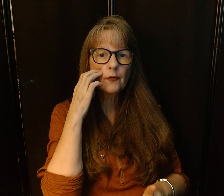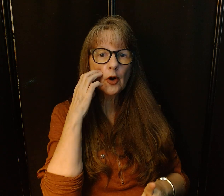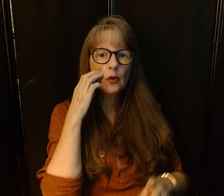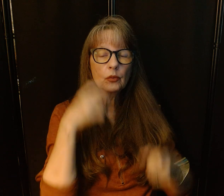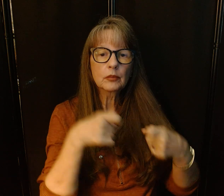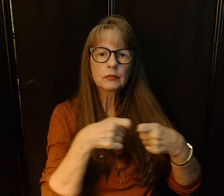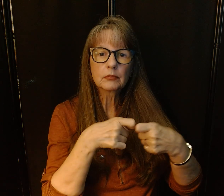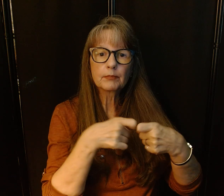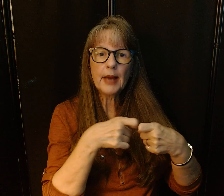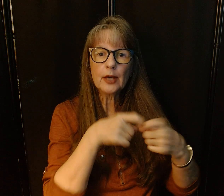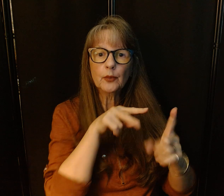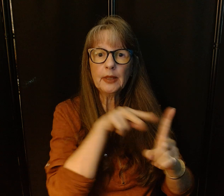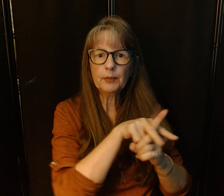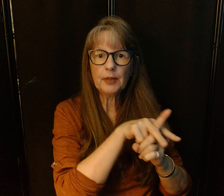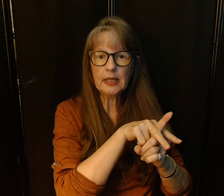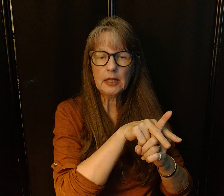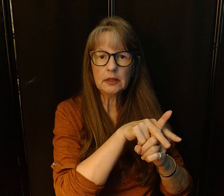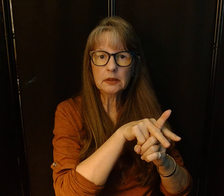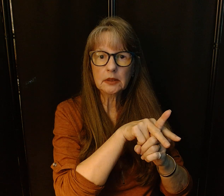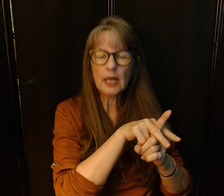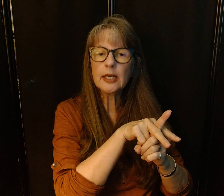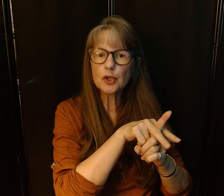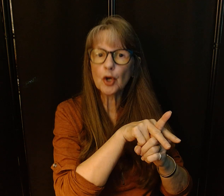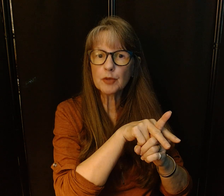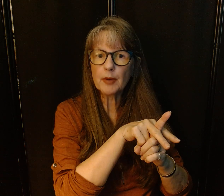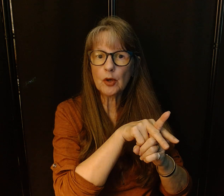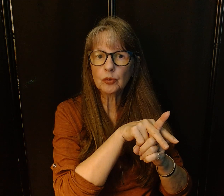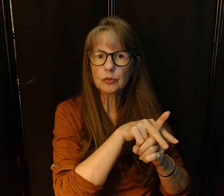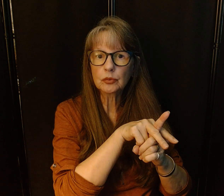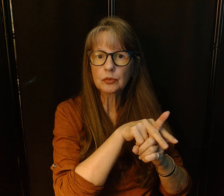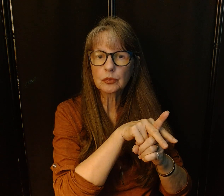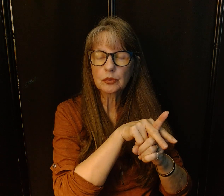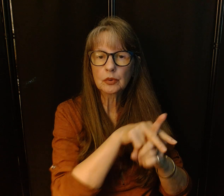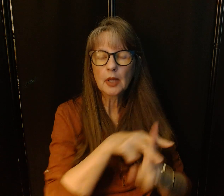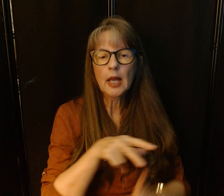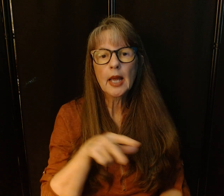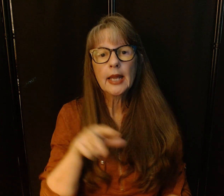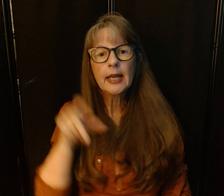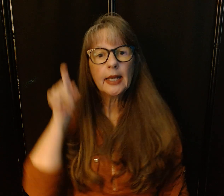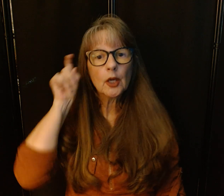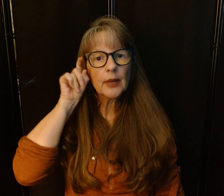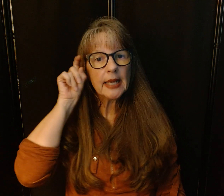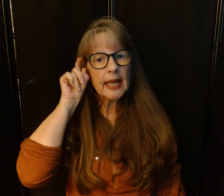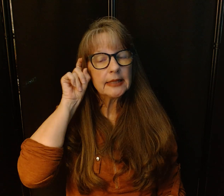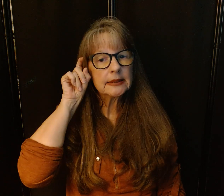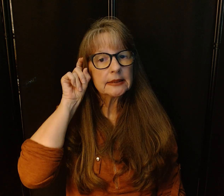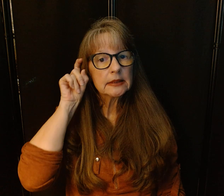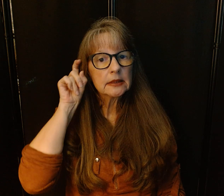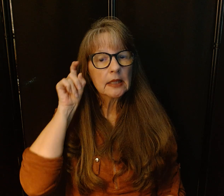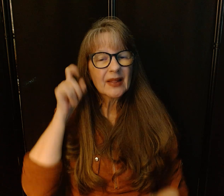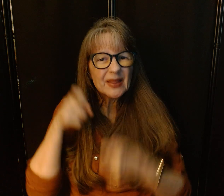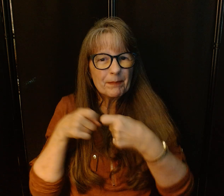Phone, battery, plug in. I need to charge my phone. Hearing aids, the